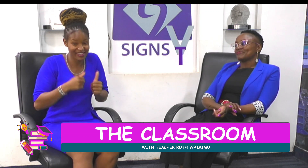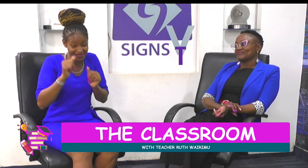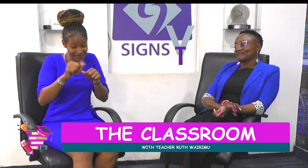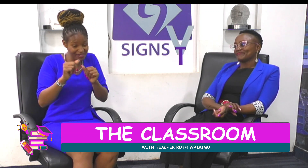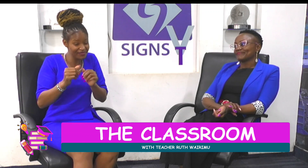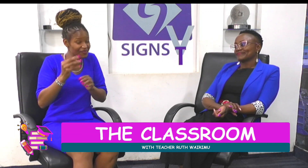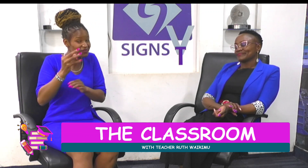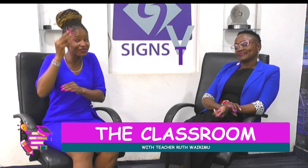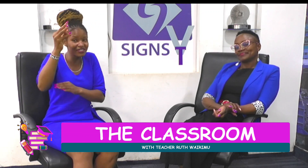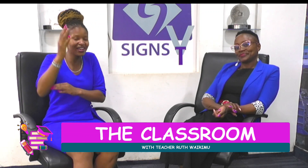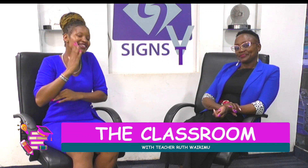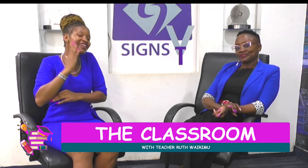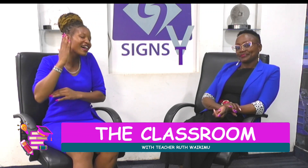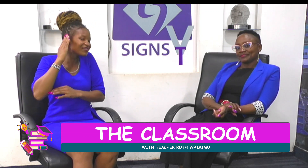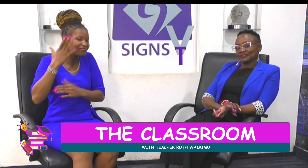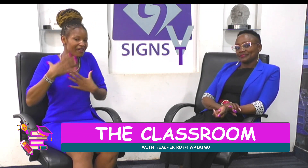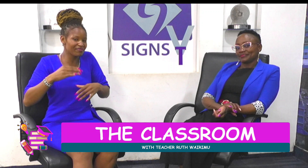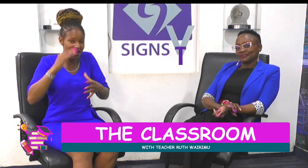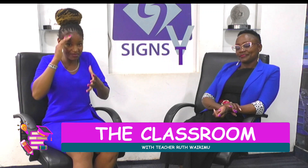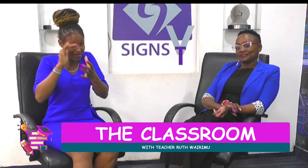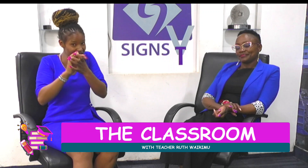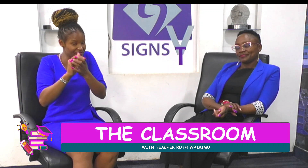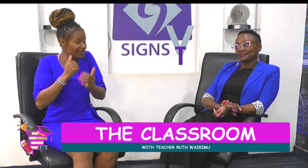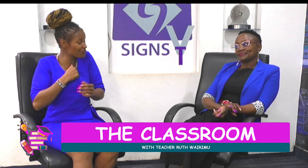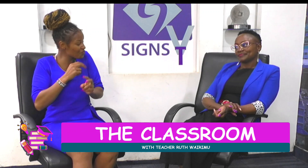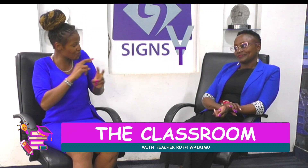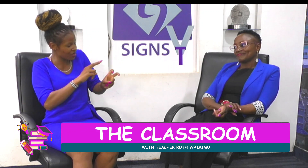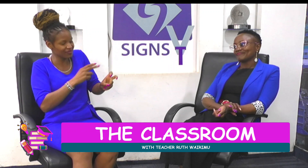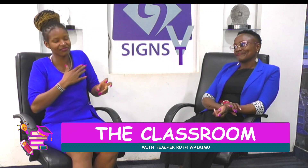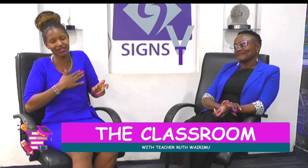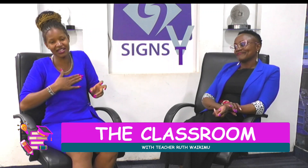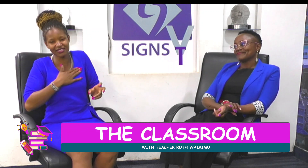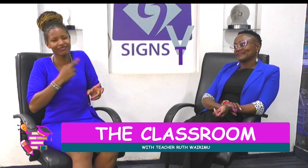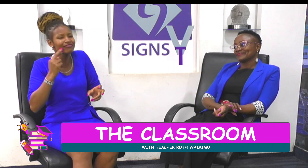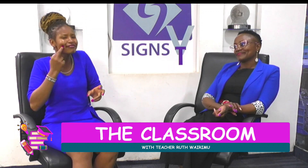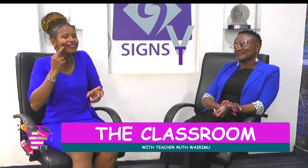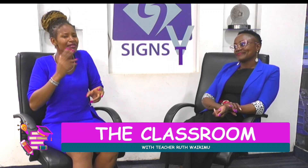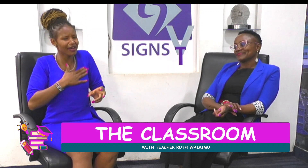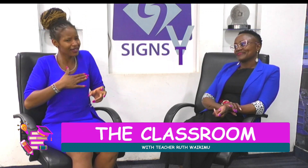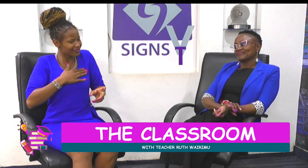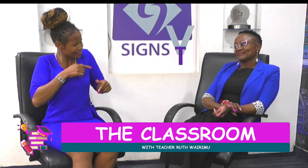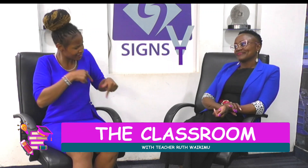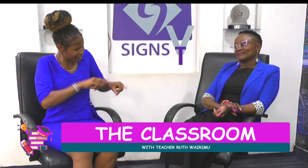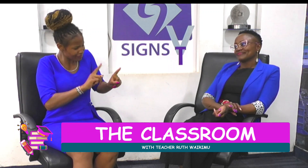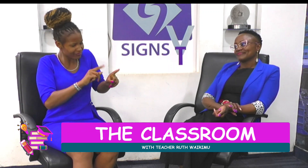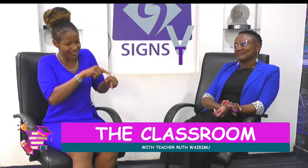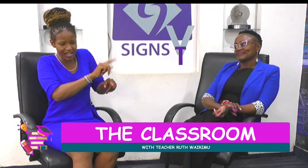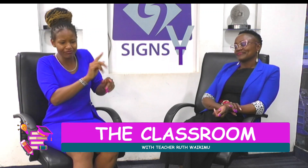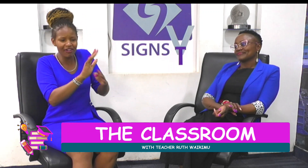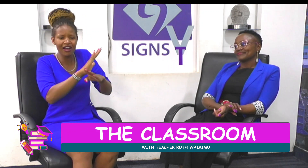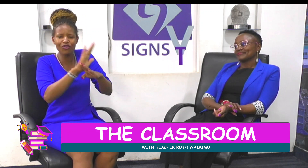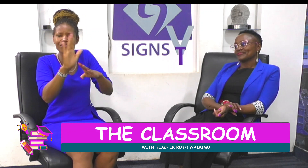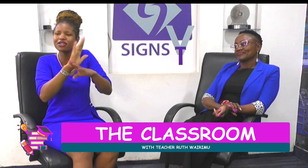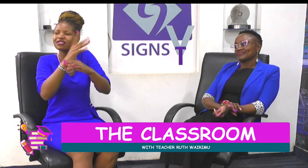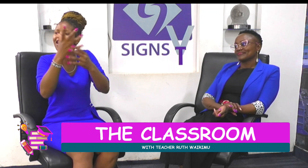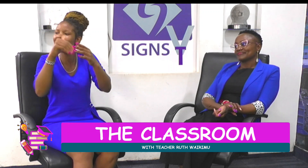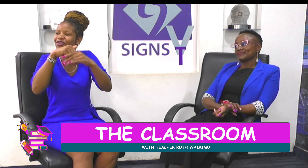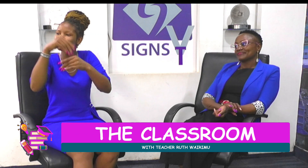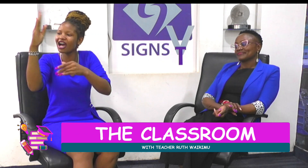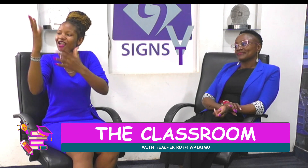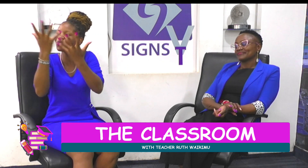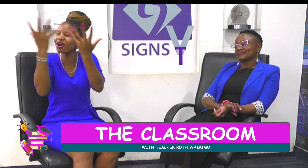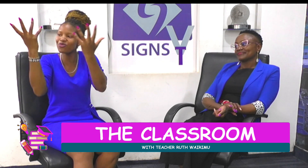displays, and the respect that she has also for the deaf community. And I believe other interpreters should borrow a leaf from